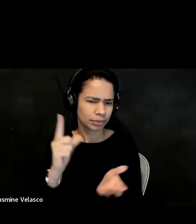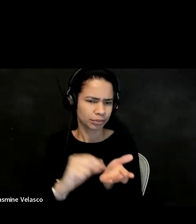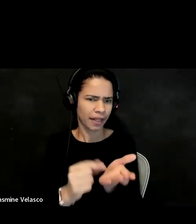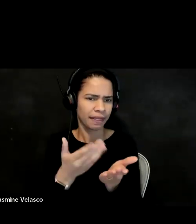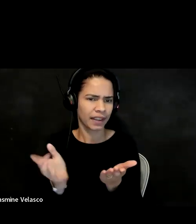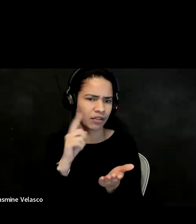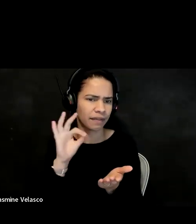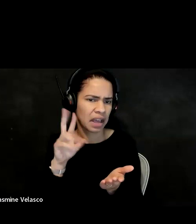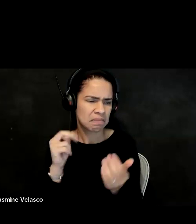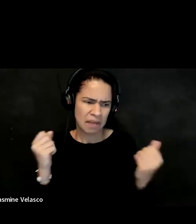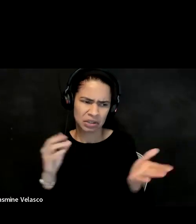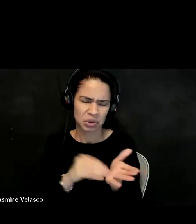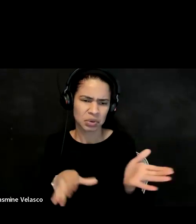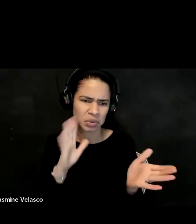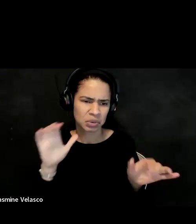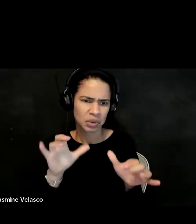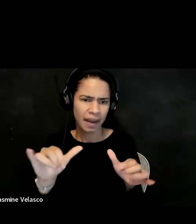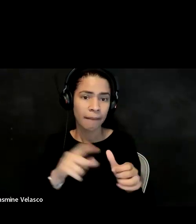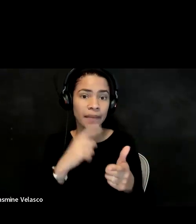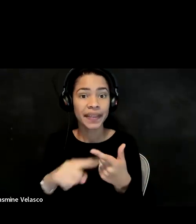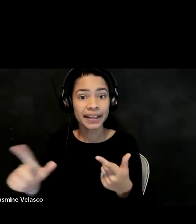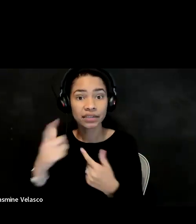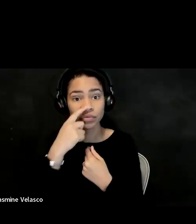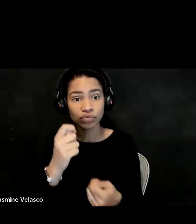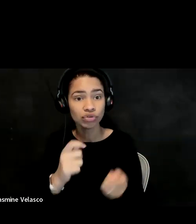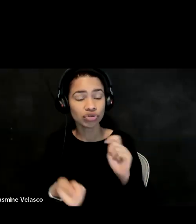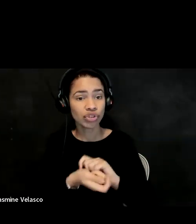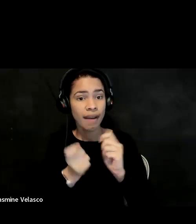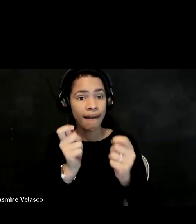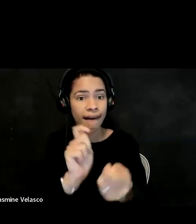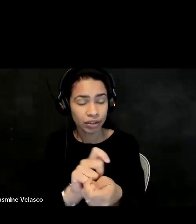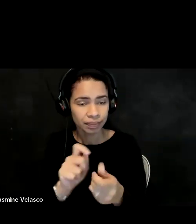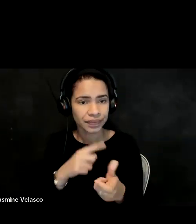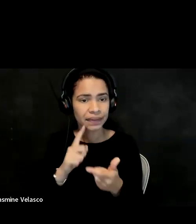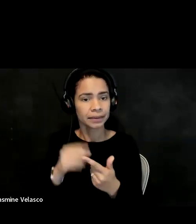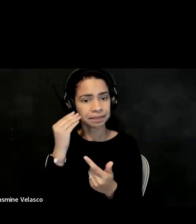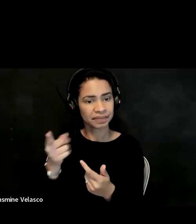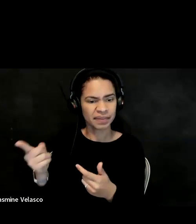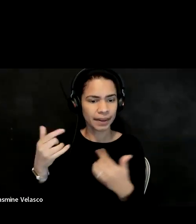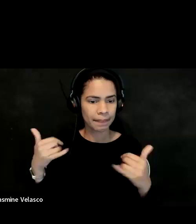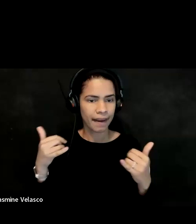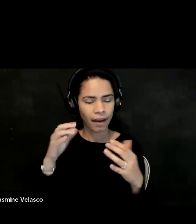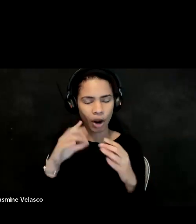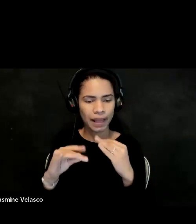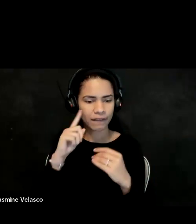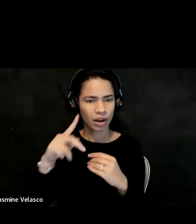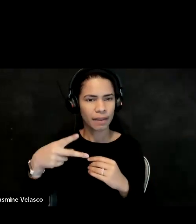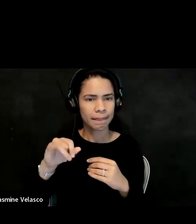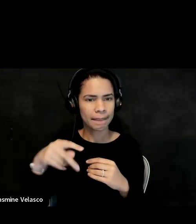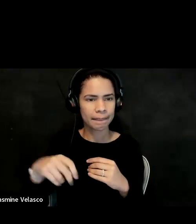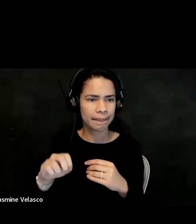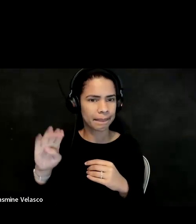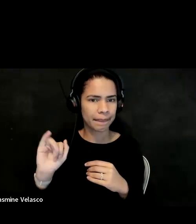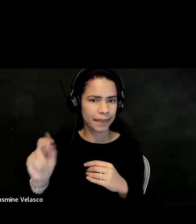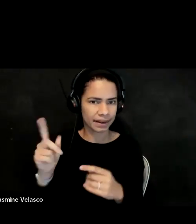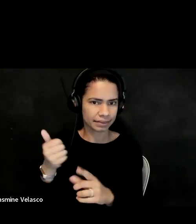lot of students like that, but then his interests evolved, and he, to be noted, he plays for the pipe band here at Mary Washington. We have a pipe band. They